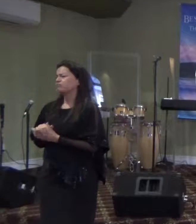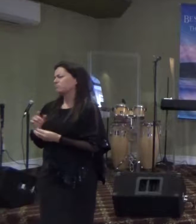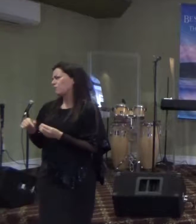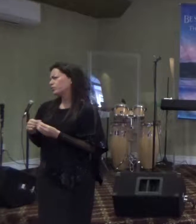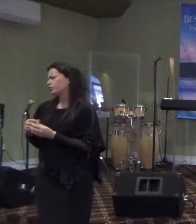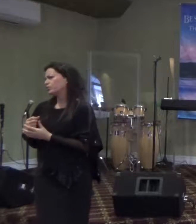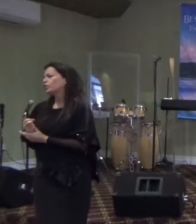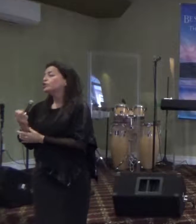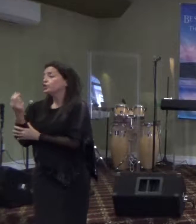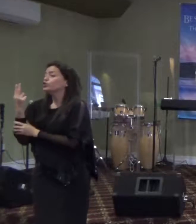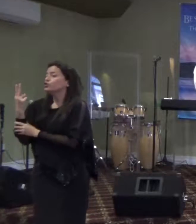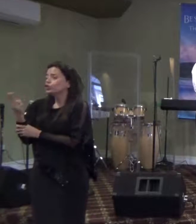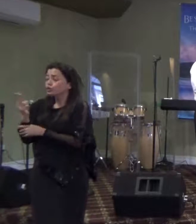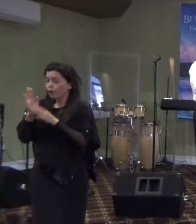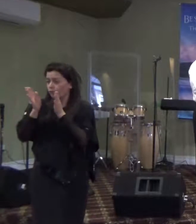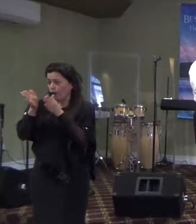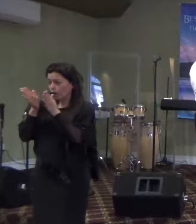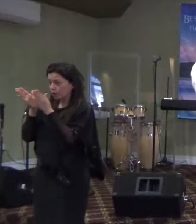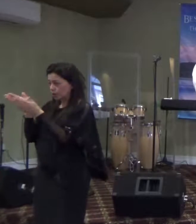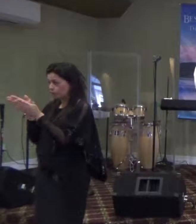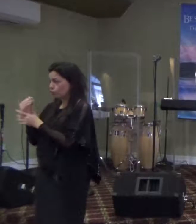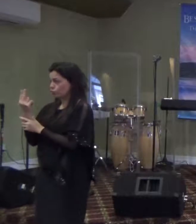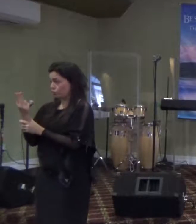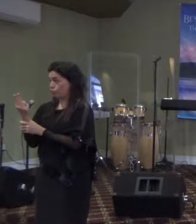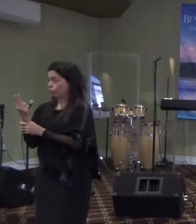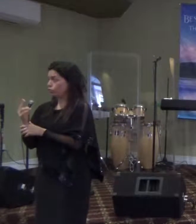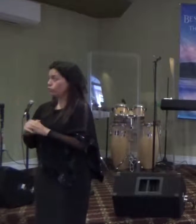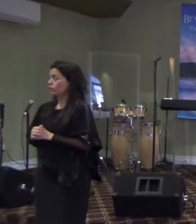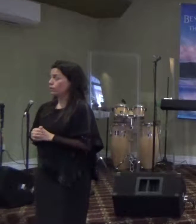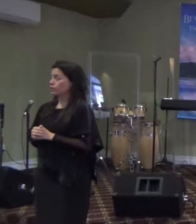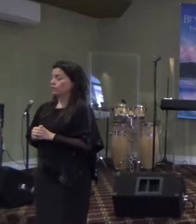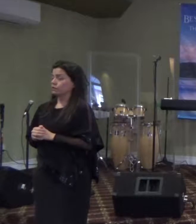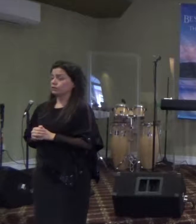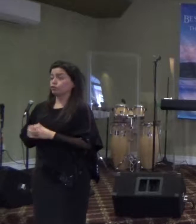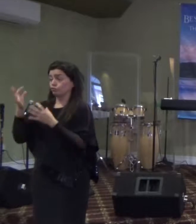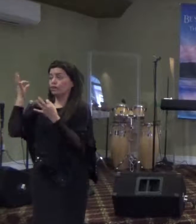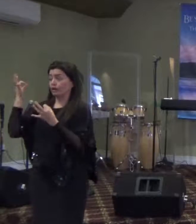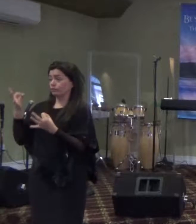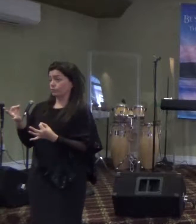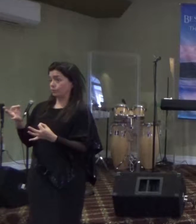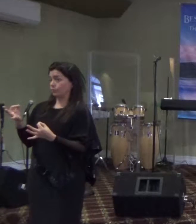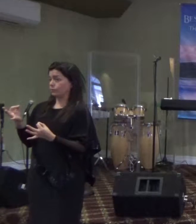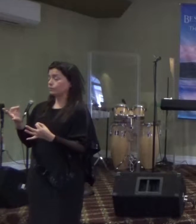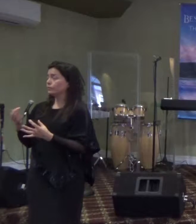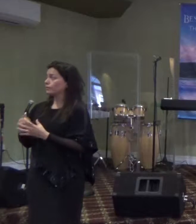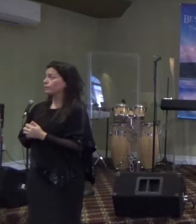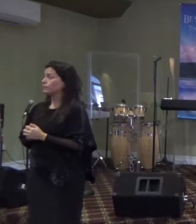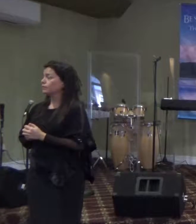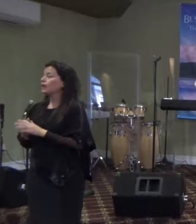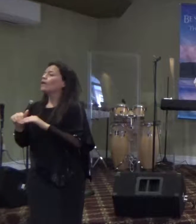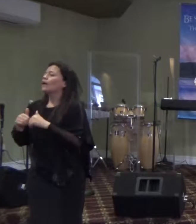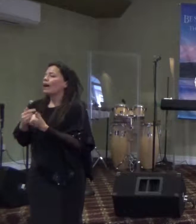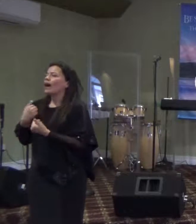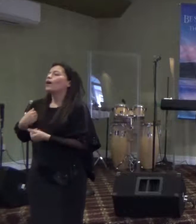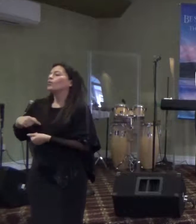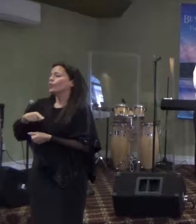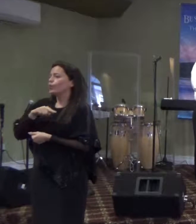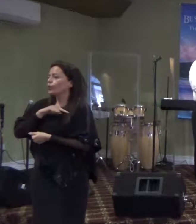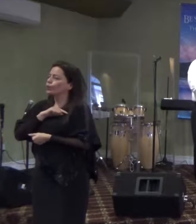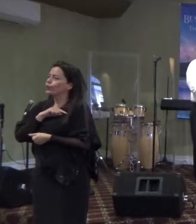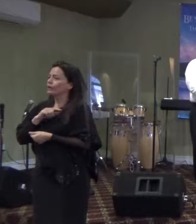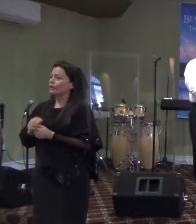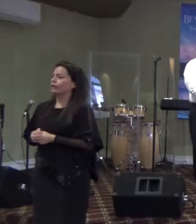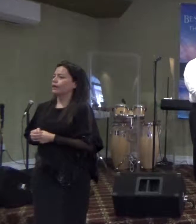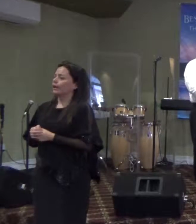focuses, dos enfoques of the 2 focuses que determinarán that determine cómo vamos a administrar